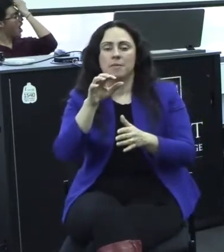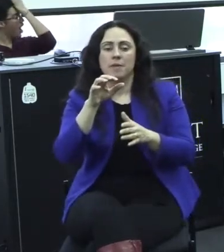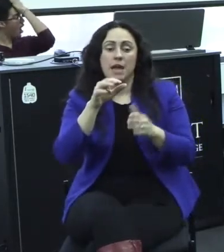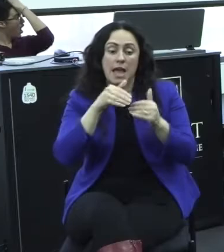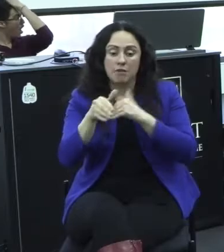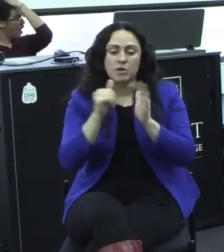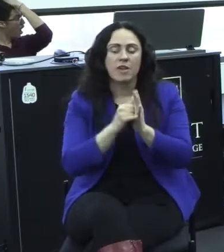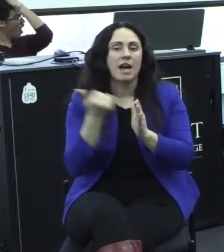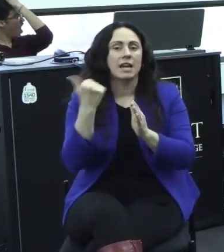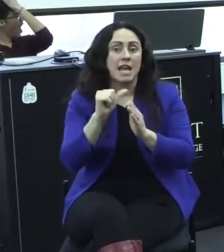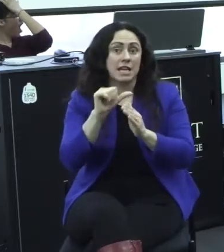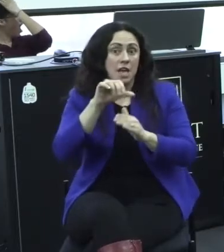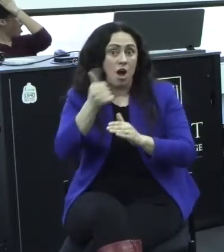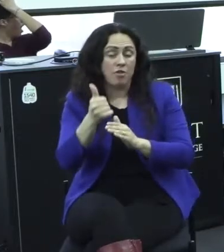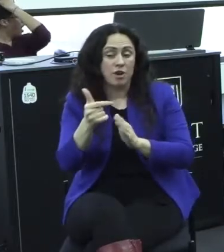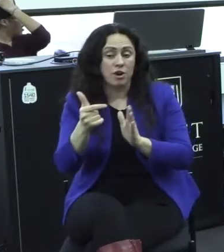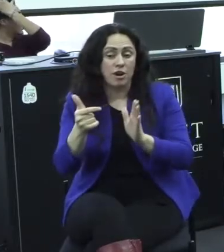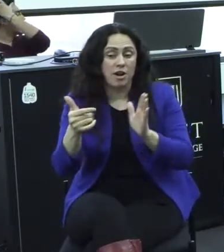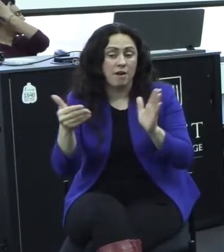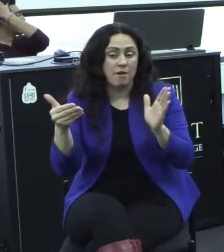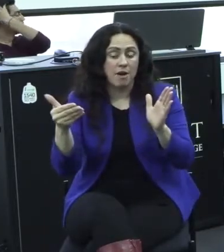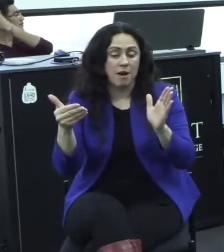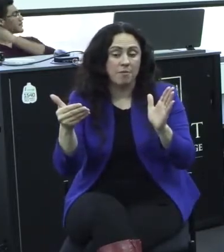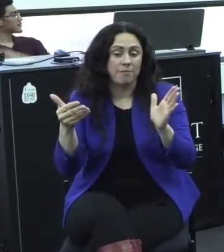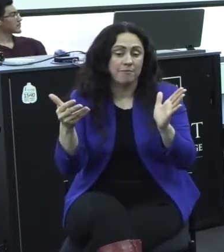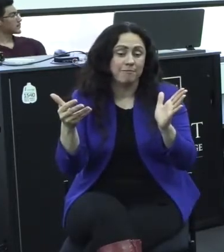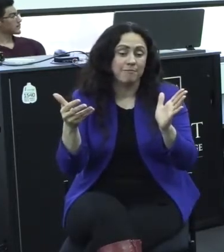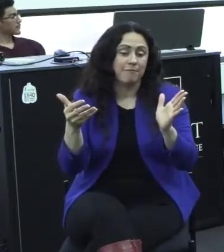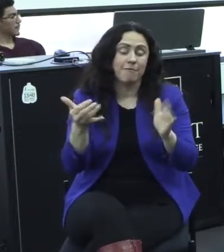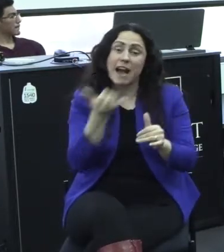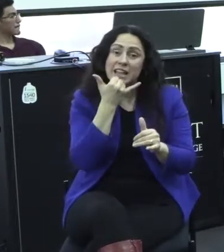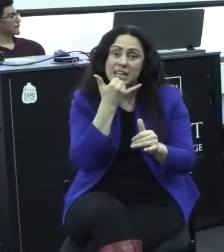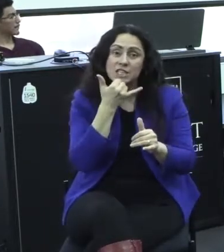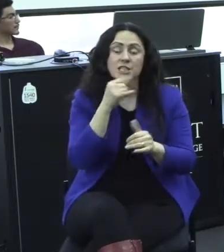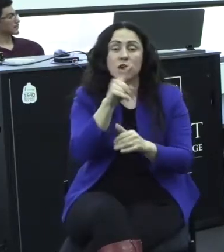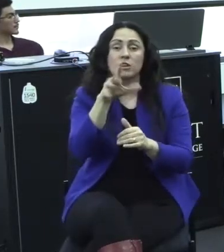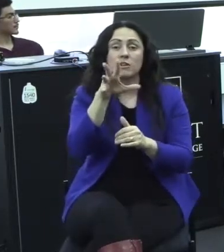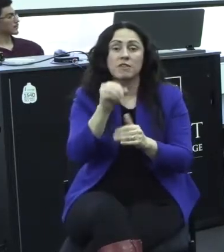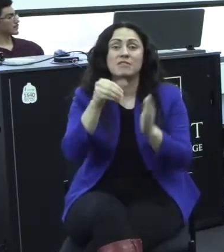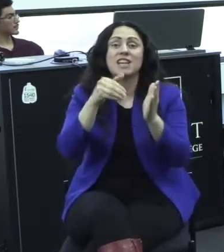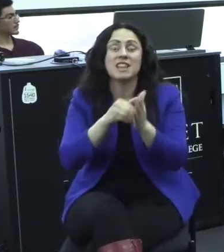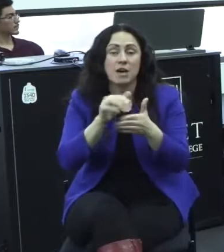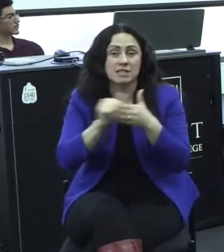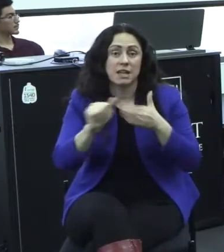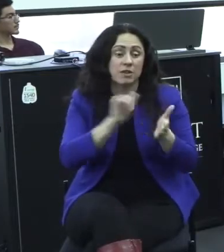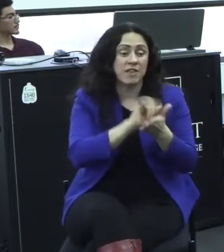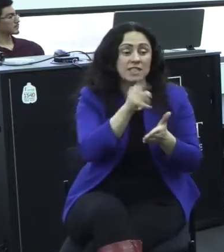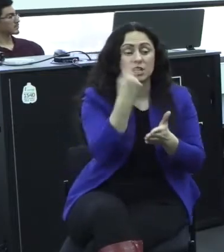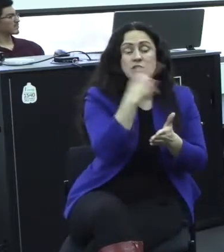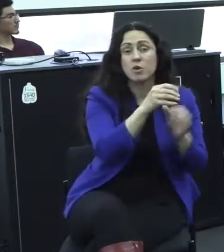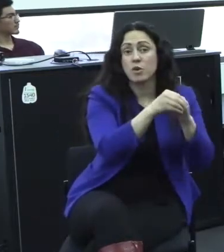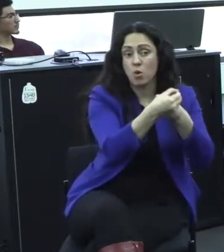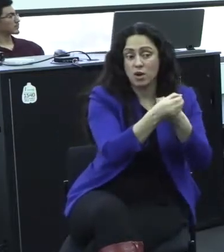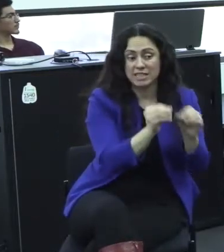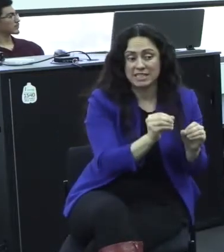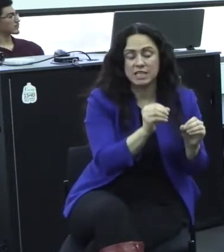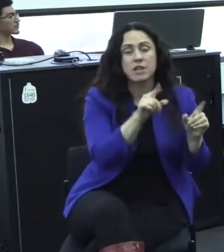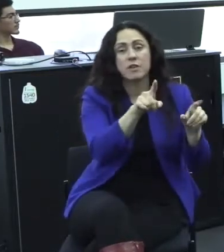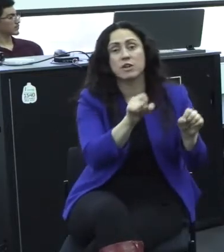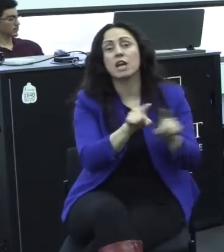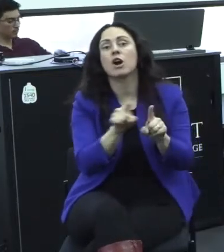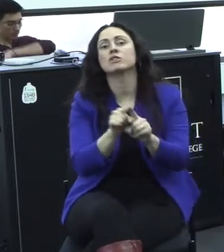any subsequent violation is $150,000. And that's just assessed against the organization or entity. There can also